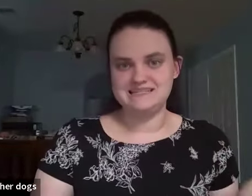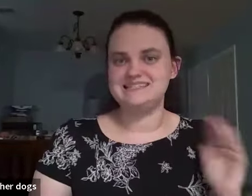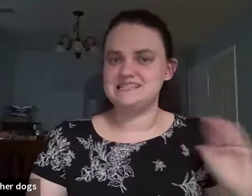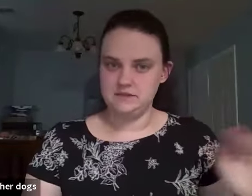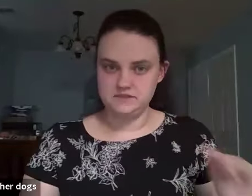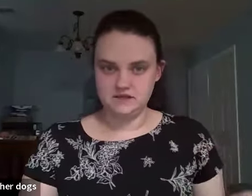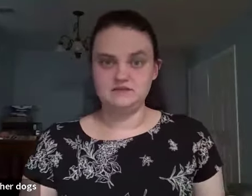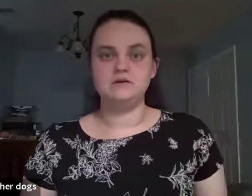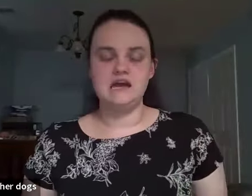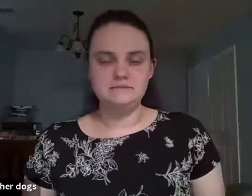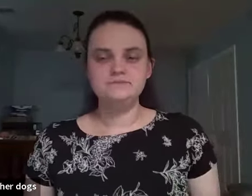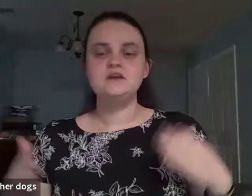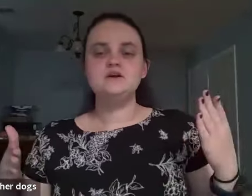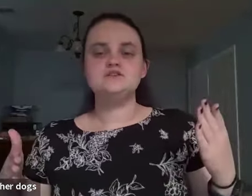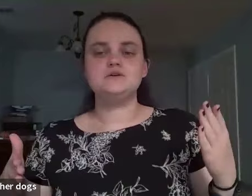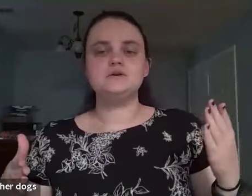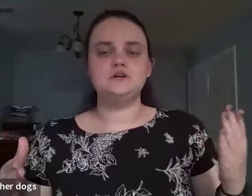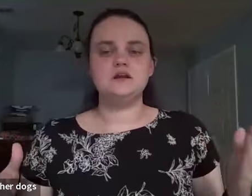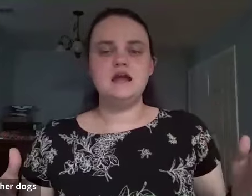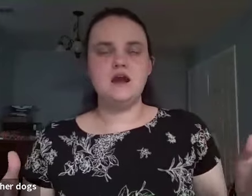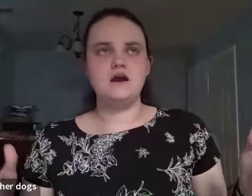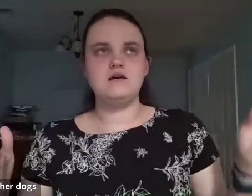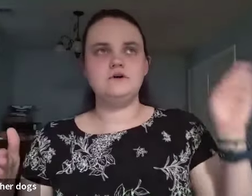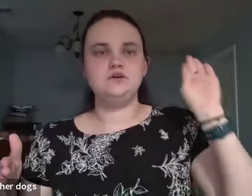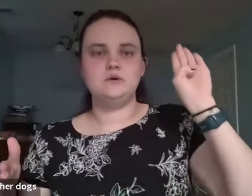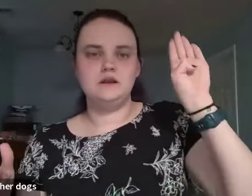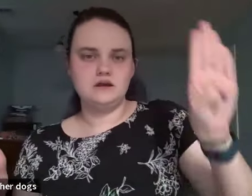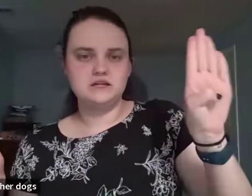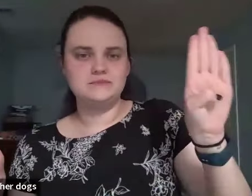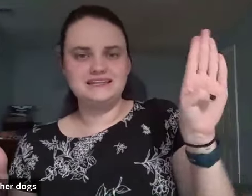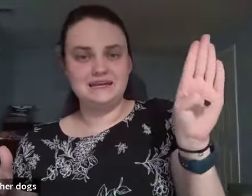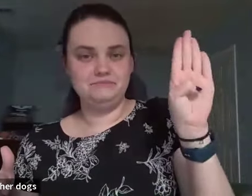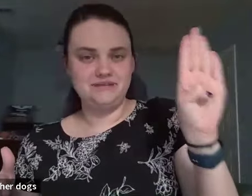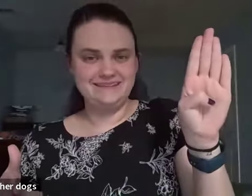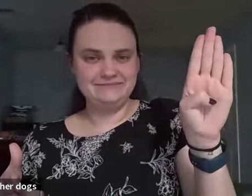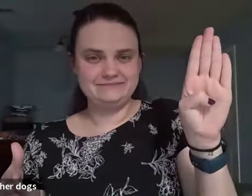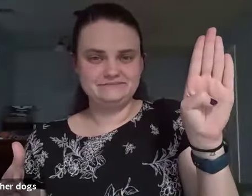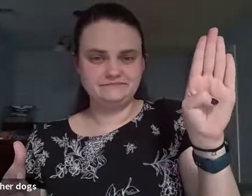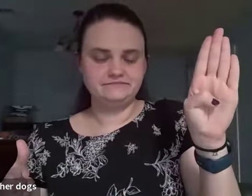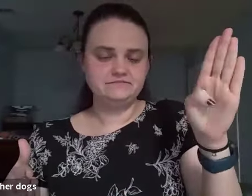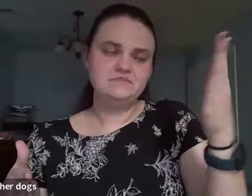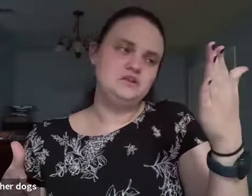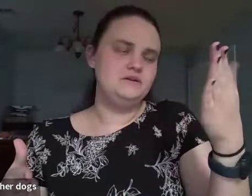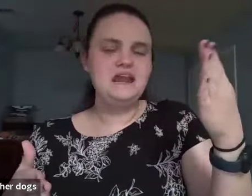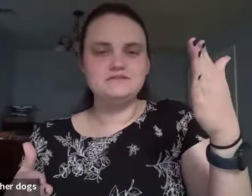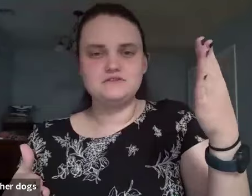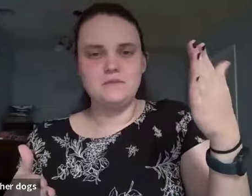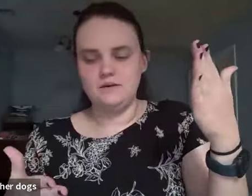is the same sign, okay? So you're gonna have your non-dominant in a B. You can't have your thumb